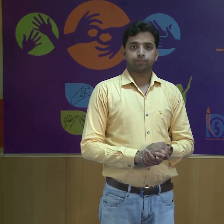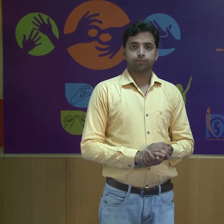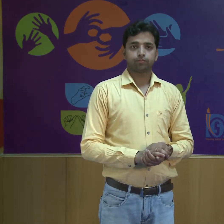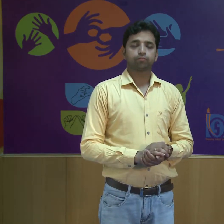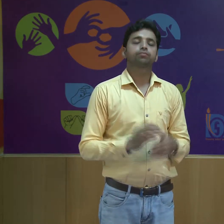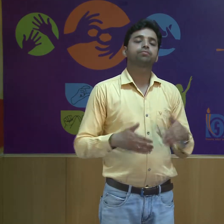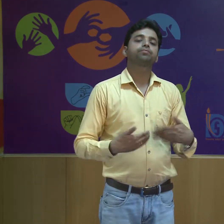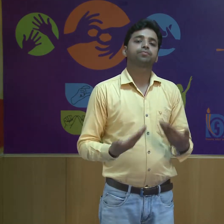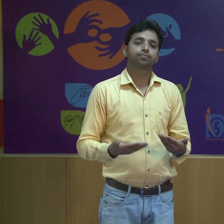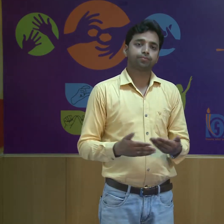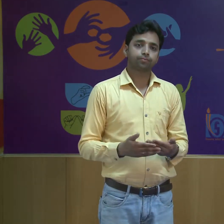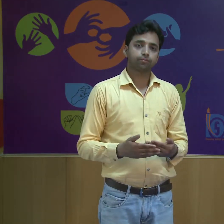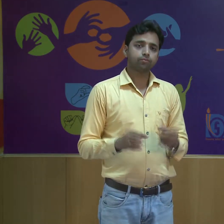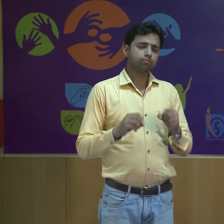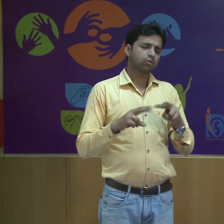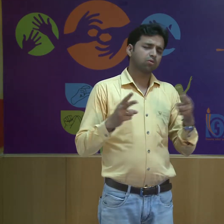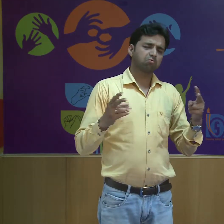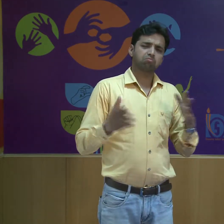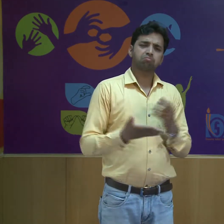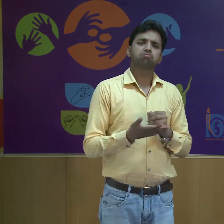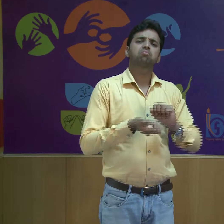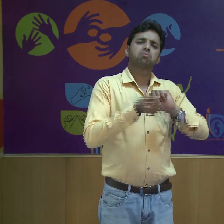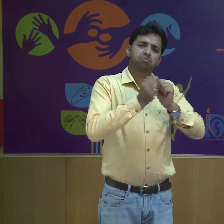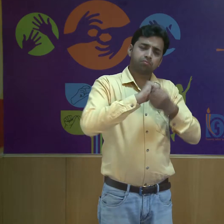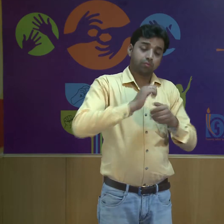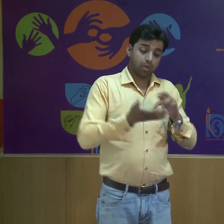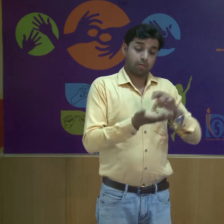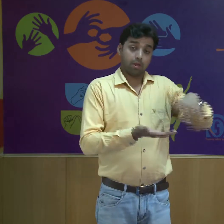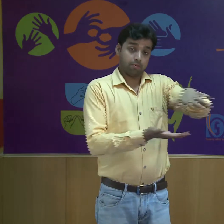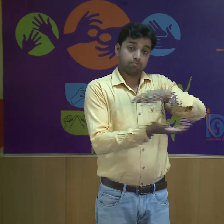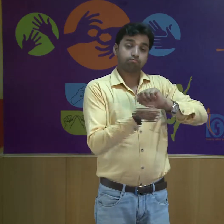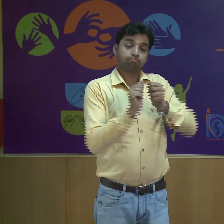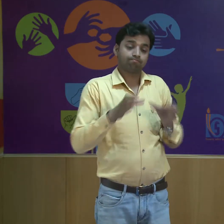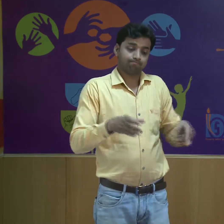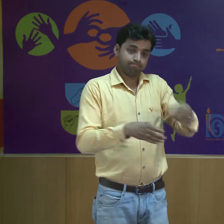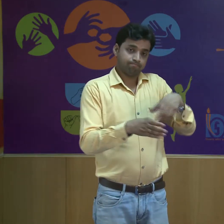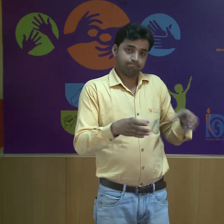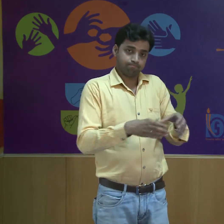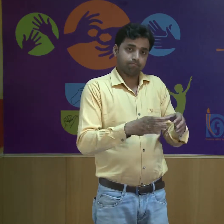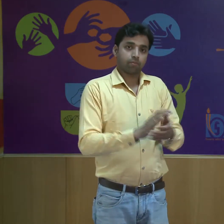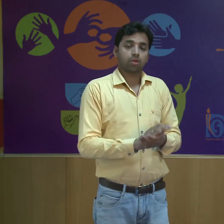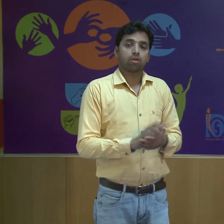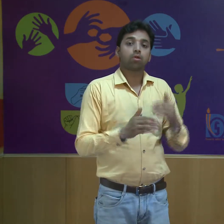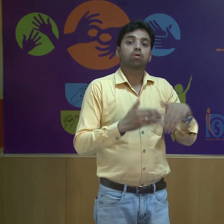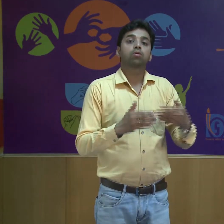However, many changes took place in the society during the post-Vedic period.